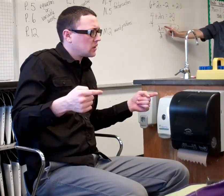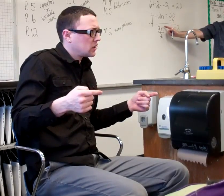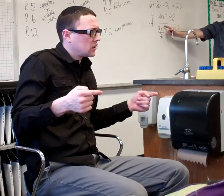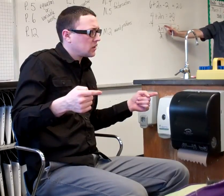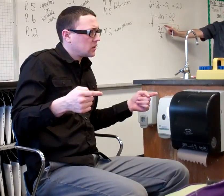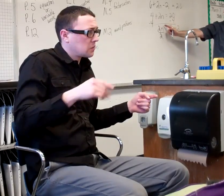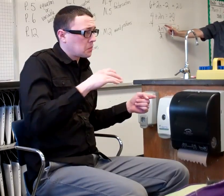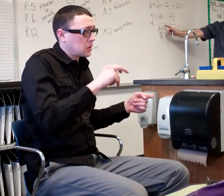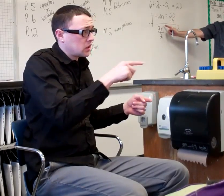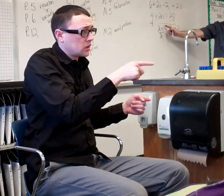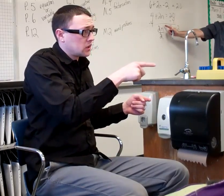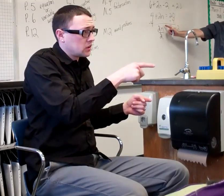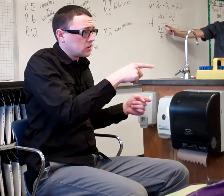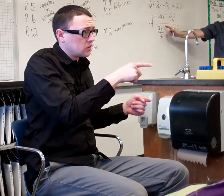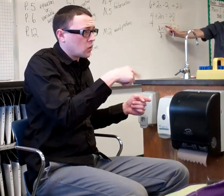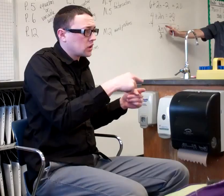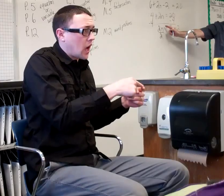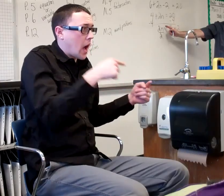What's the opposite?